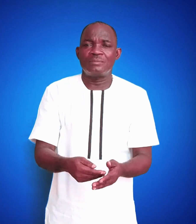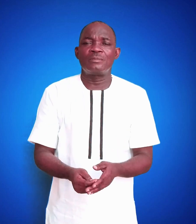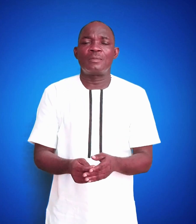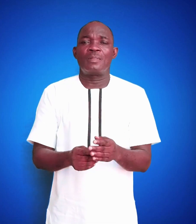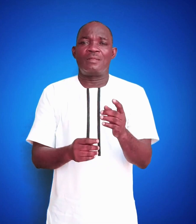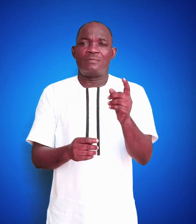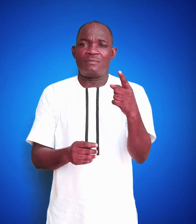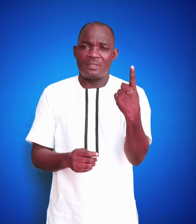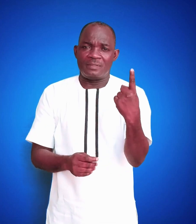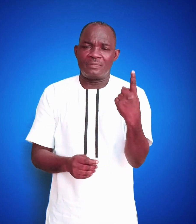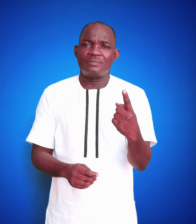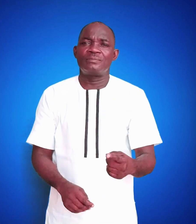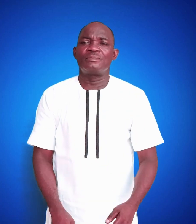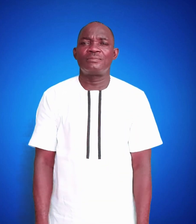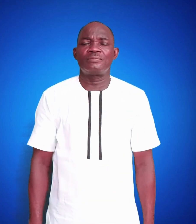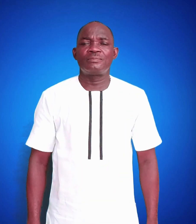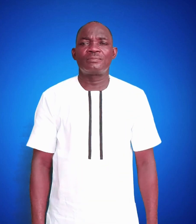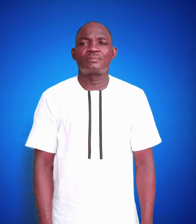1.